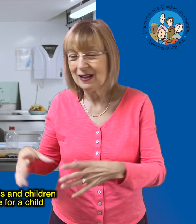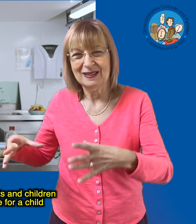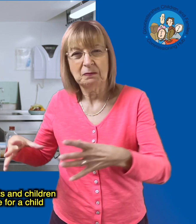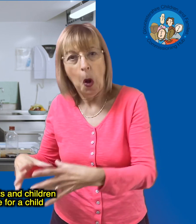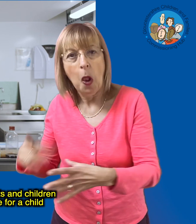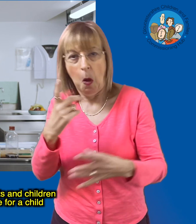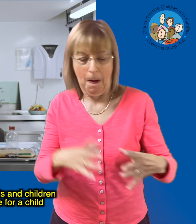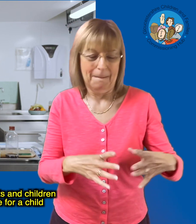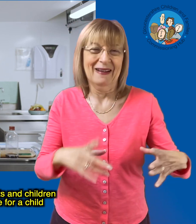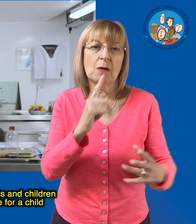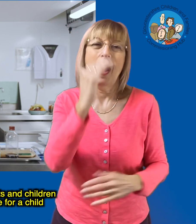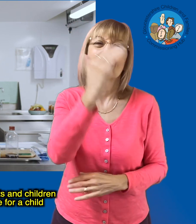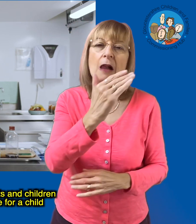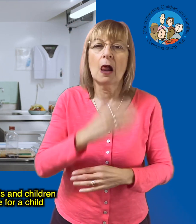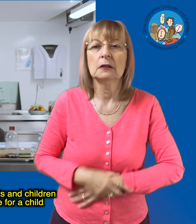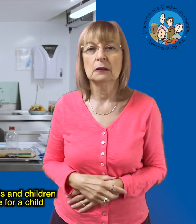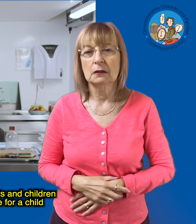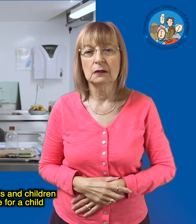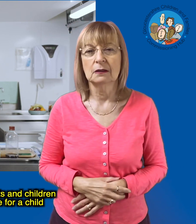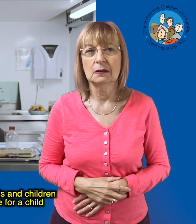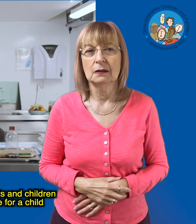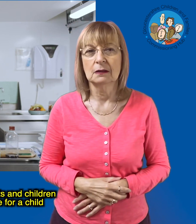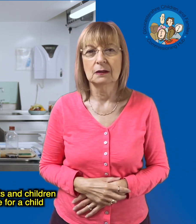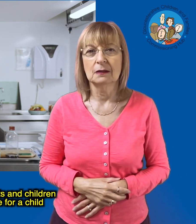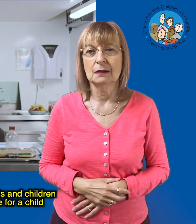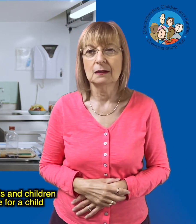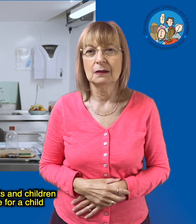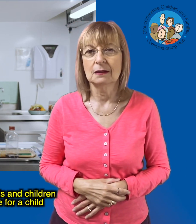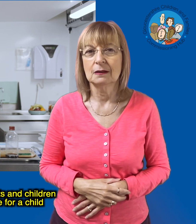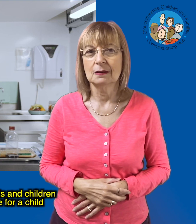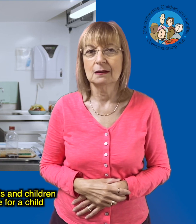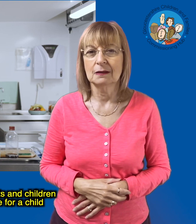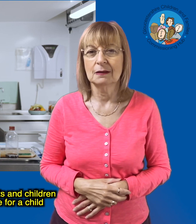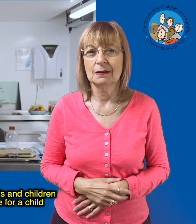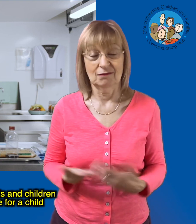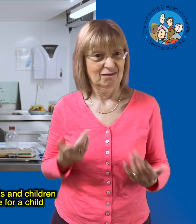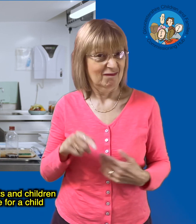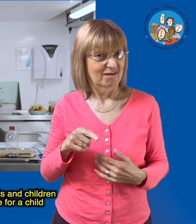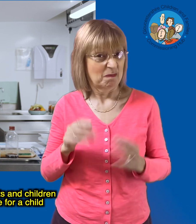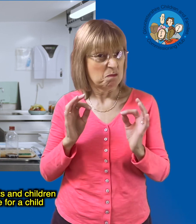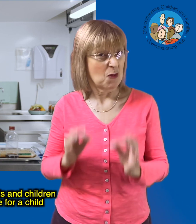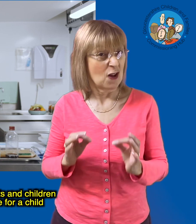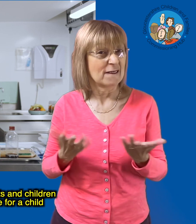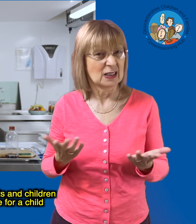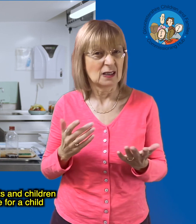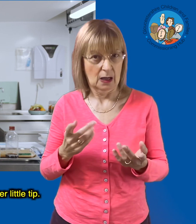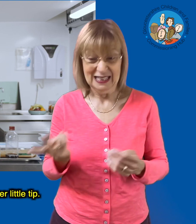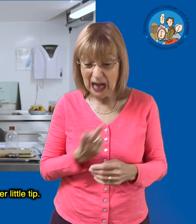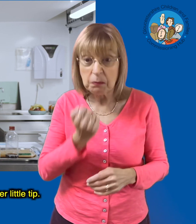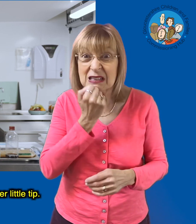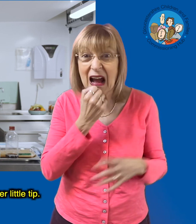ways when you're doing portions for adults and children is that you could also put it on a slightly smaller plate for a